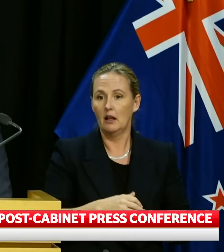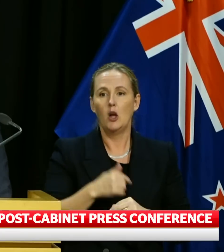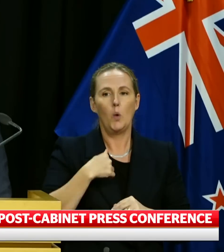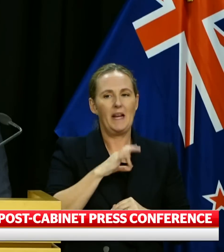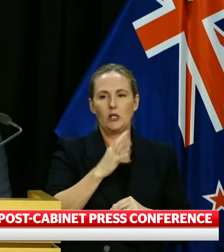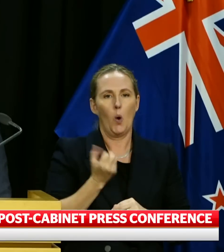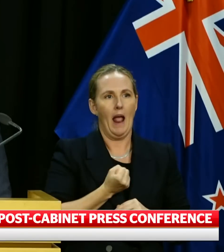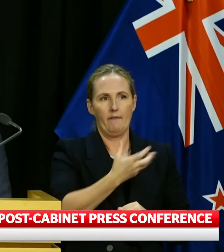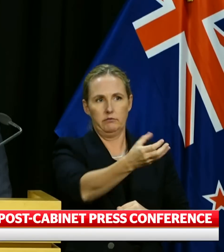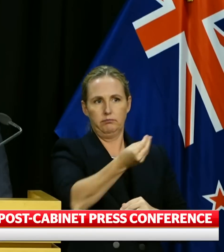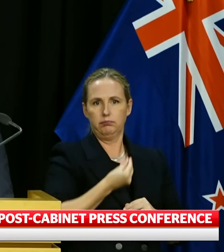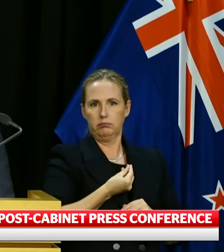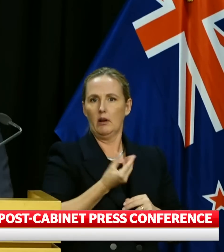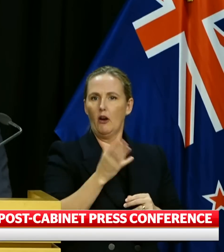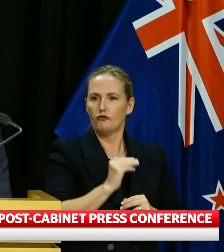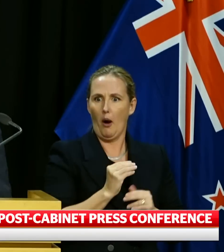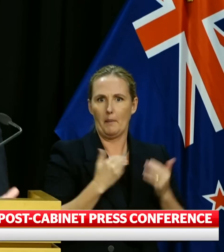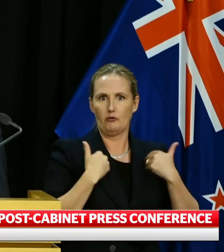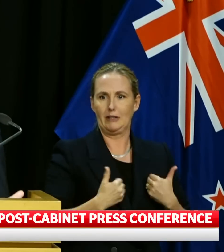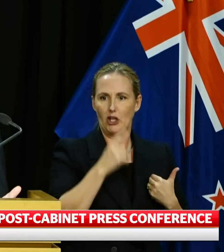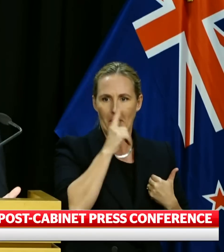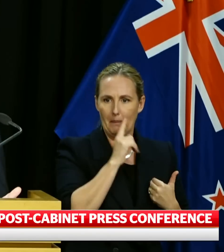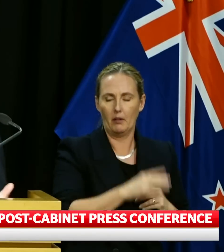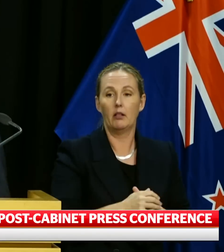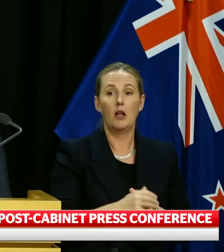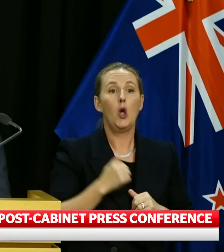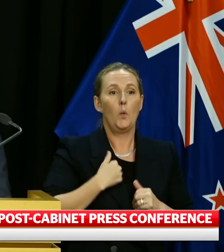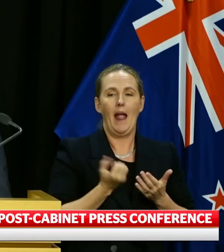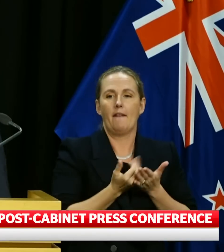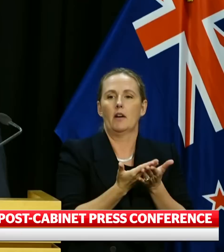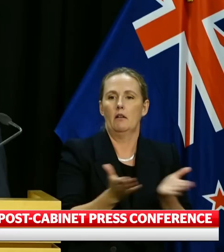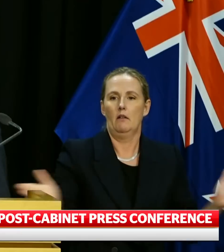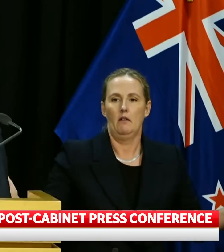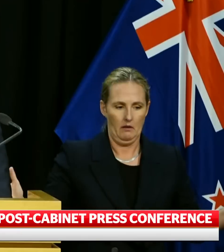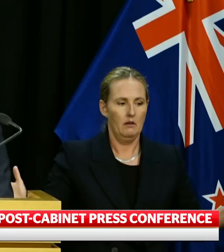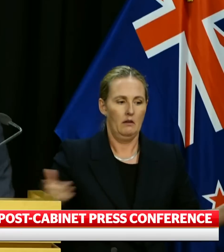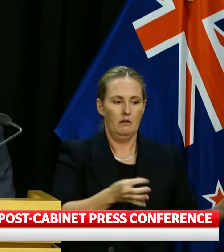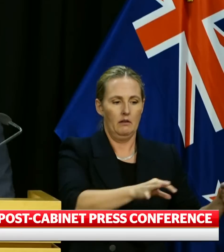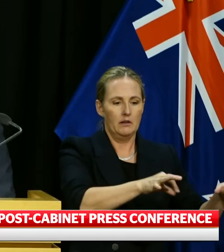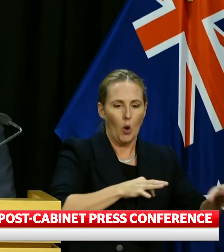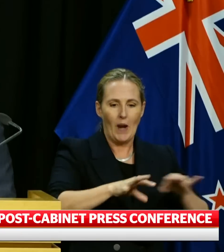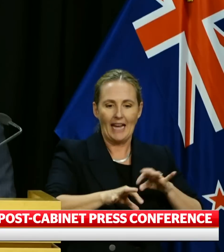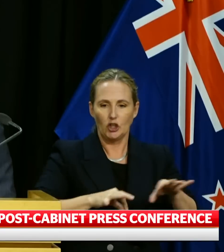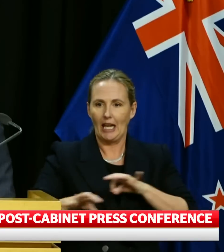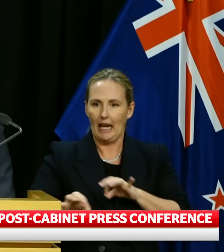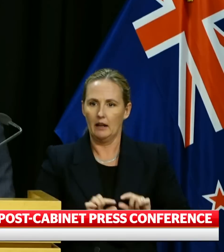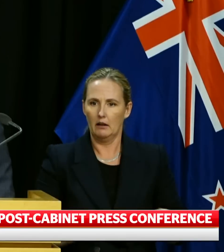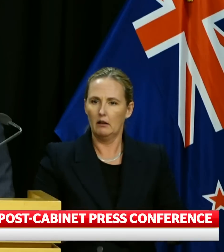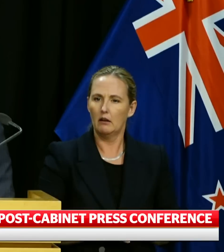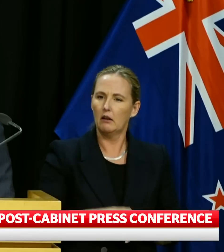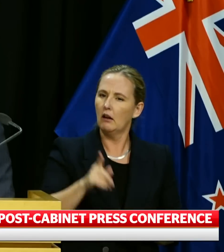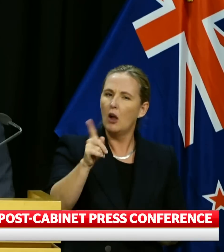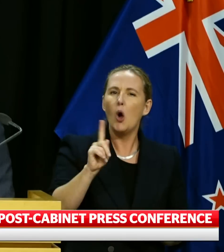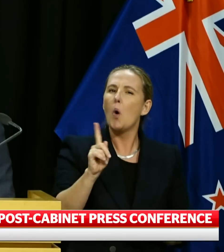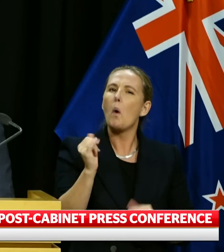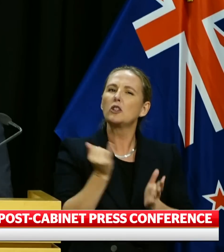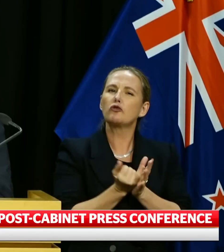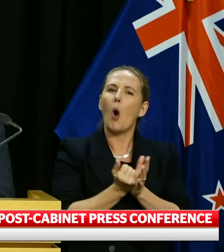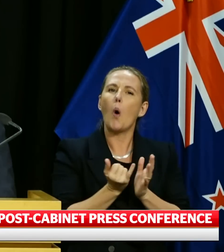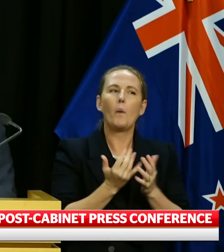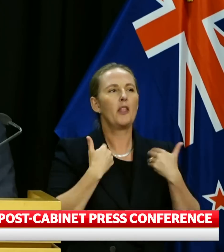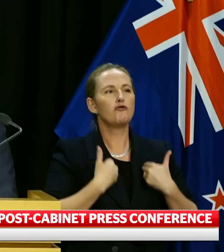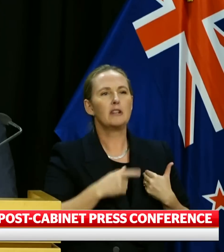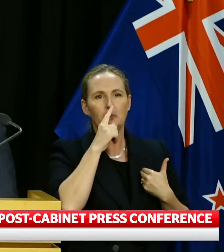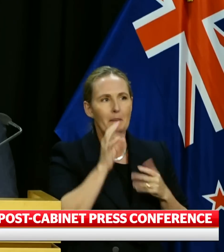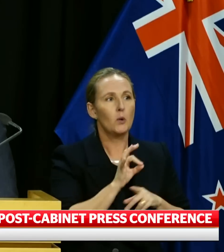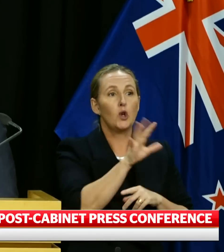raise our money through a much larger group of people who contribute relatively small amounts. Rich people donating to ACT? They